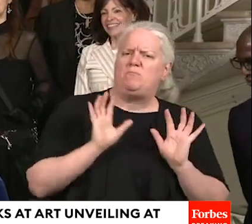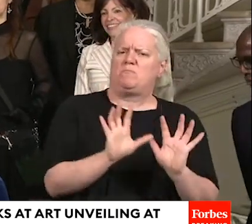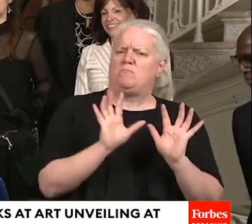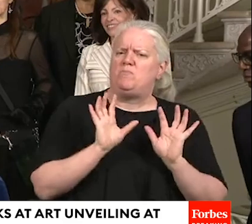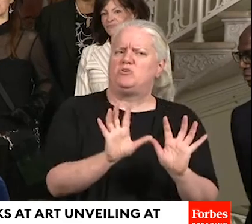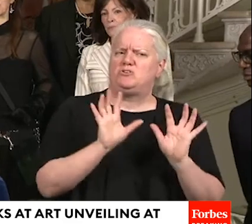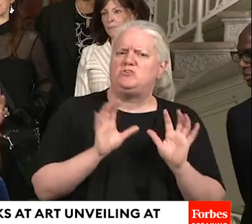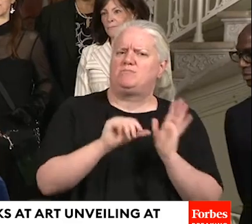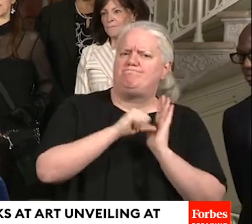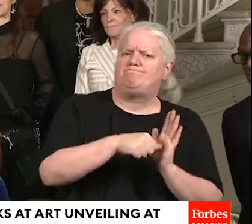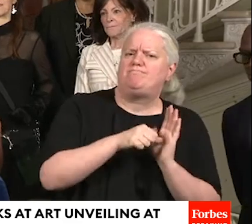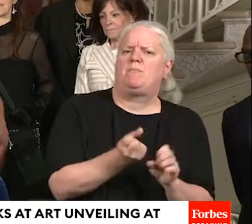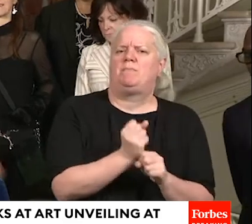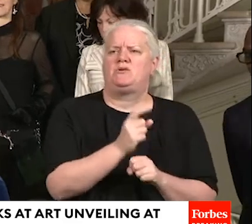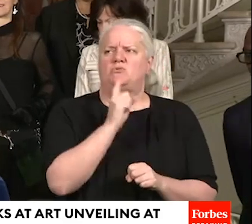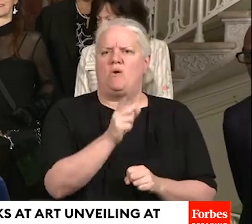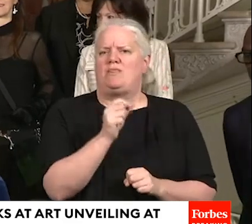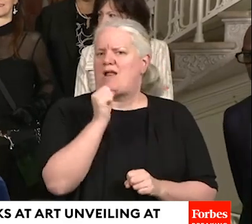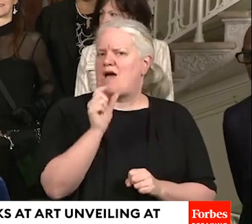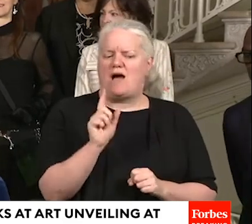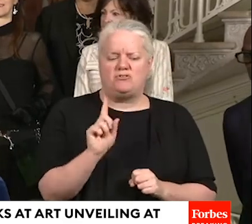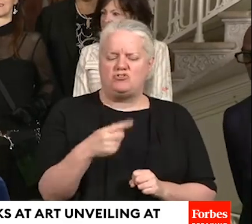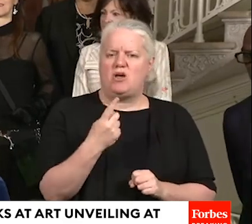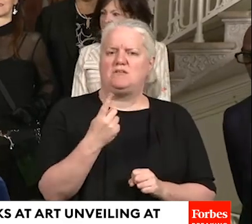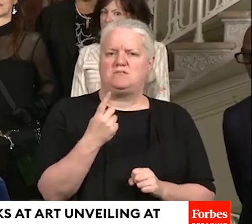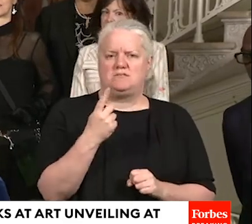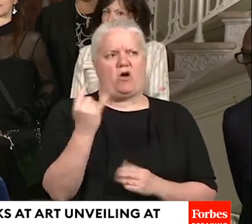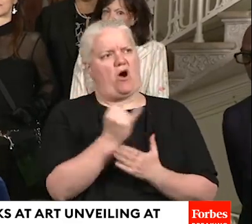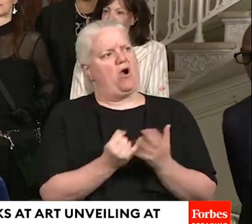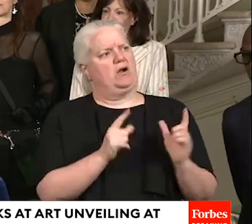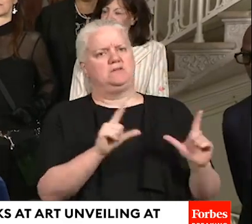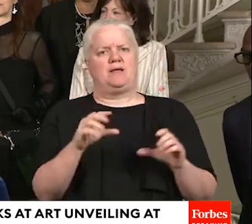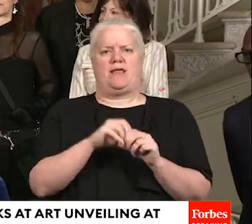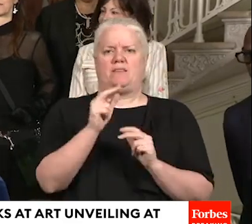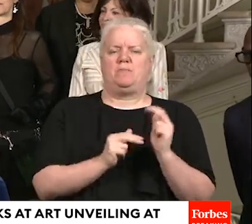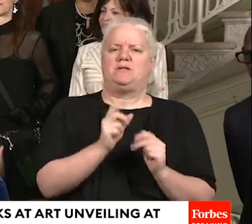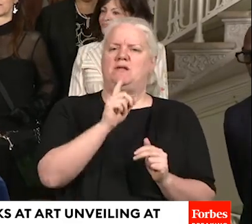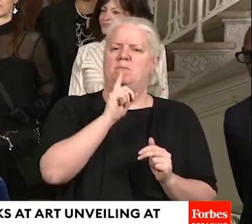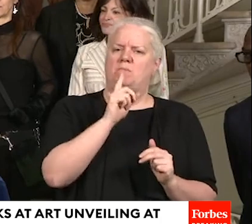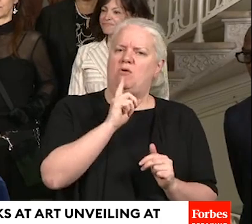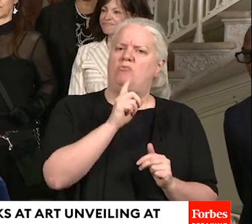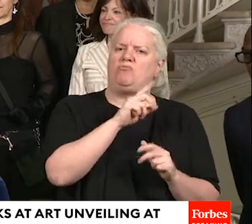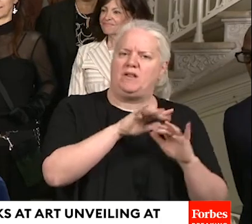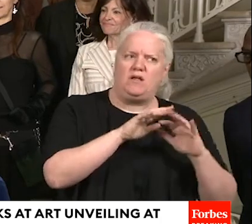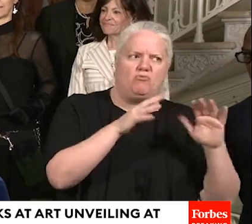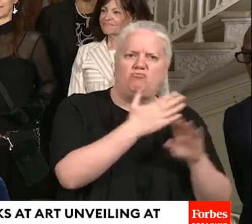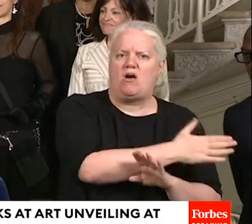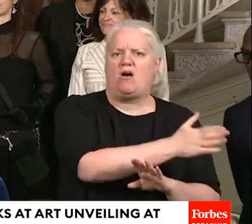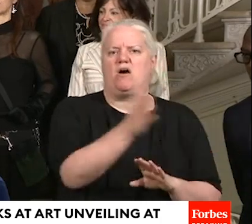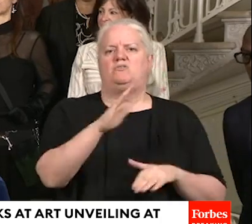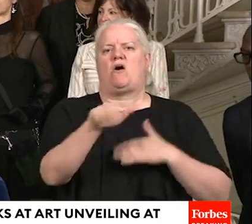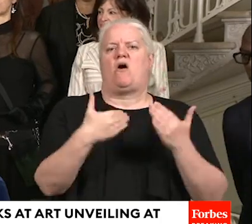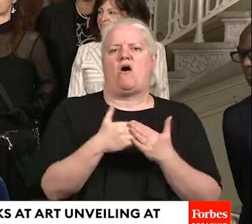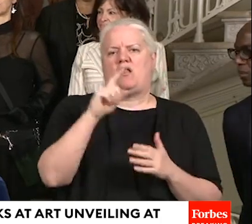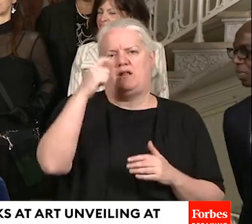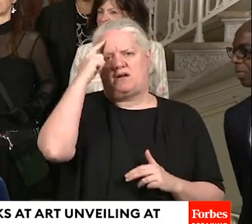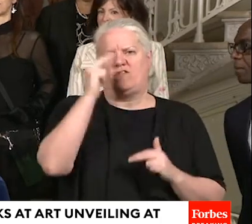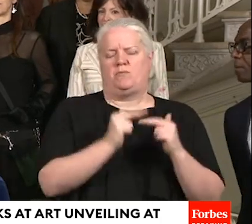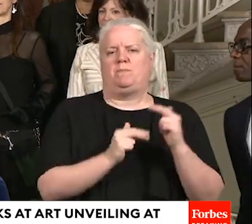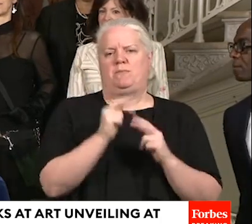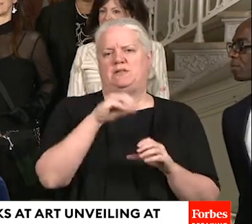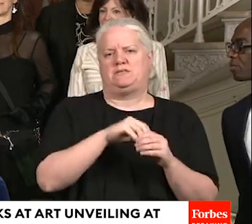sure not only that there continues to be art in this building, but really across all government buildings. So